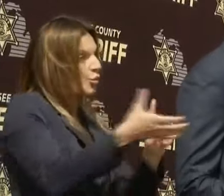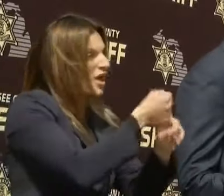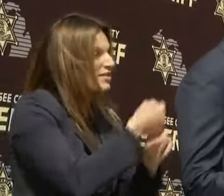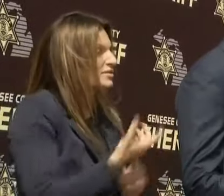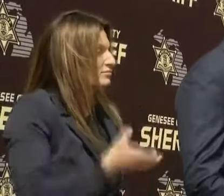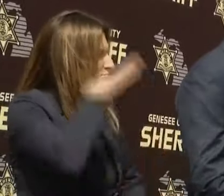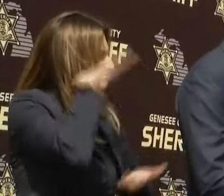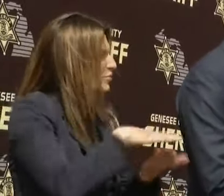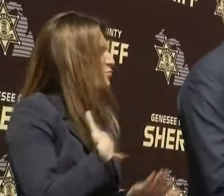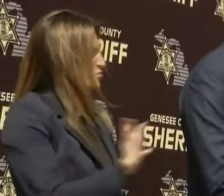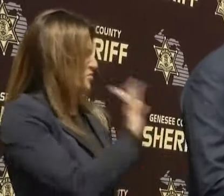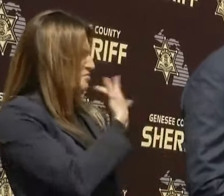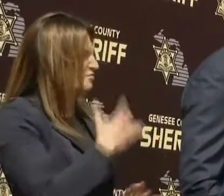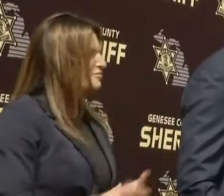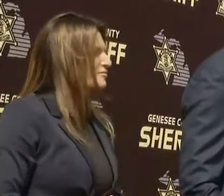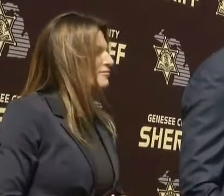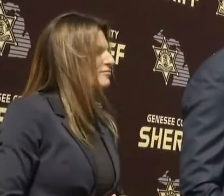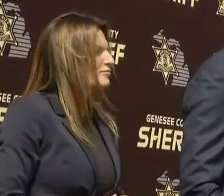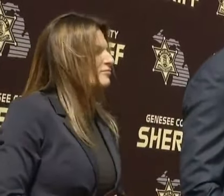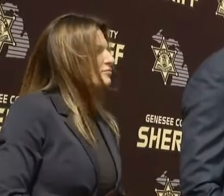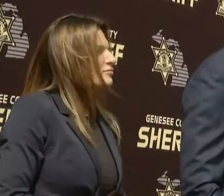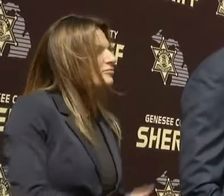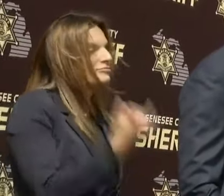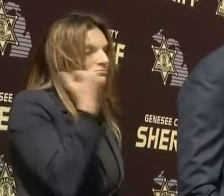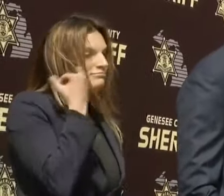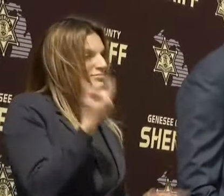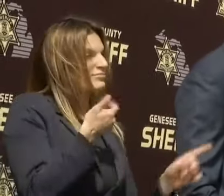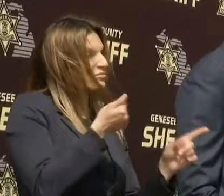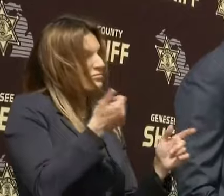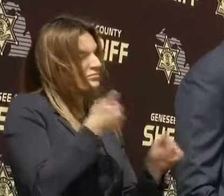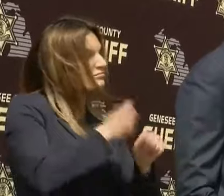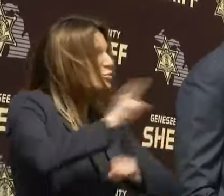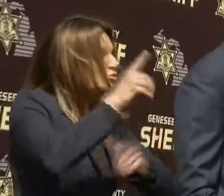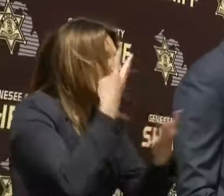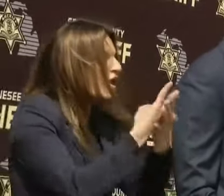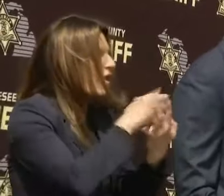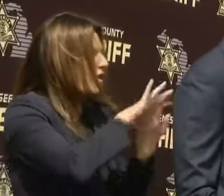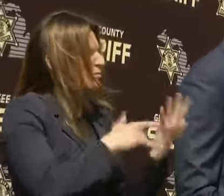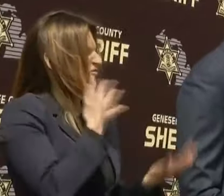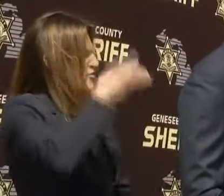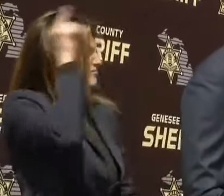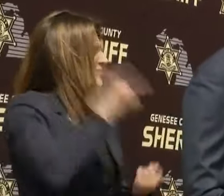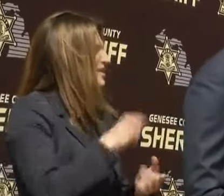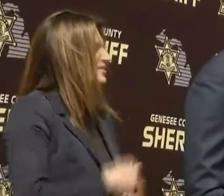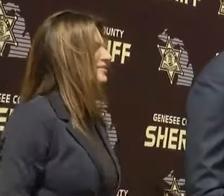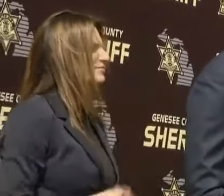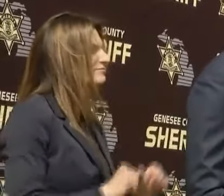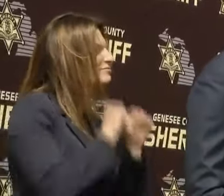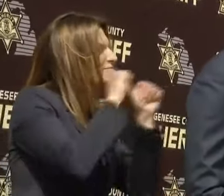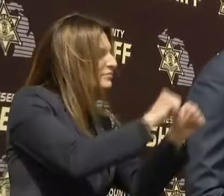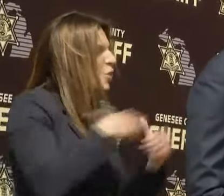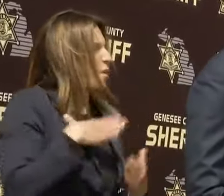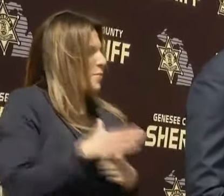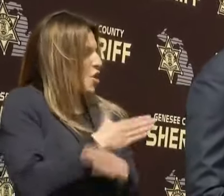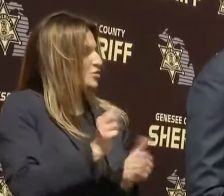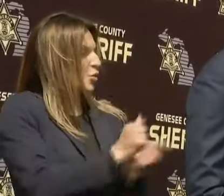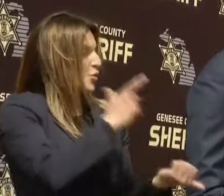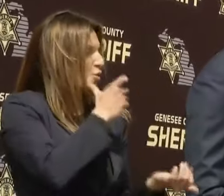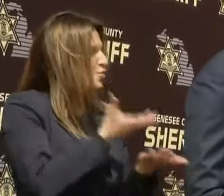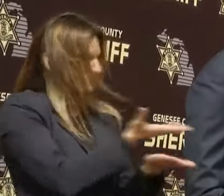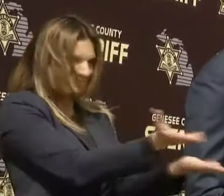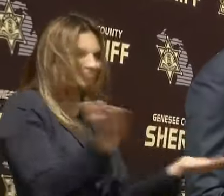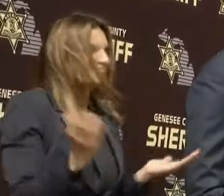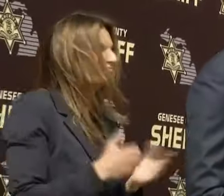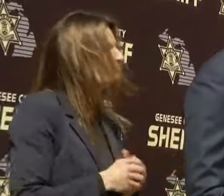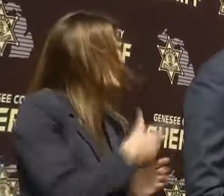laws that will shorten the time that people will ever spend in contact with the justice system in the first place. And I look forward to continue the partnership of everyone